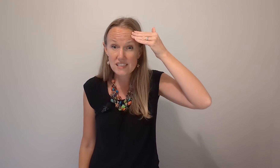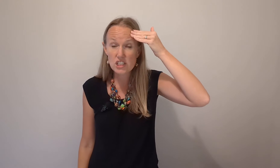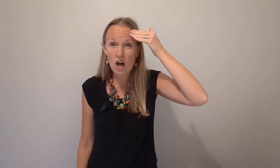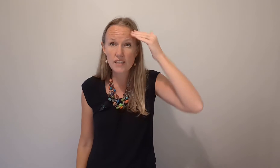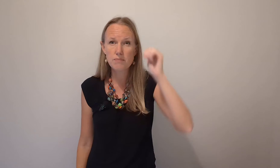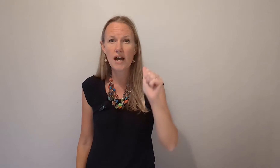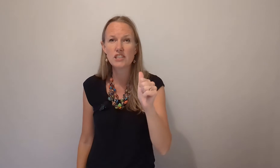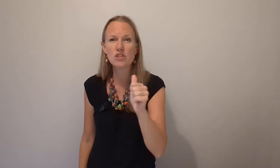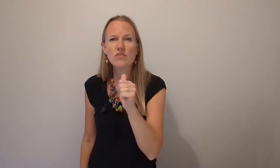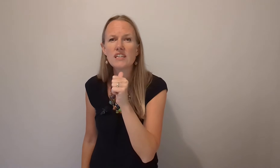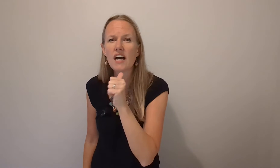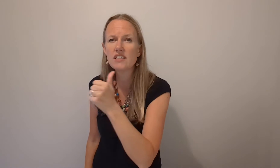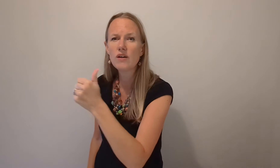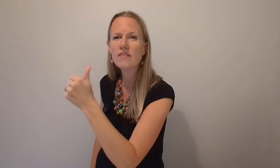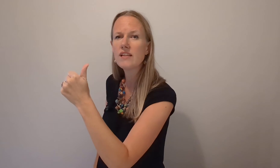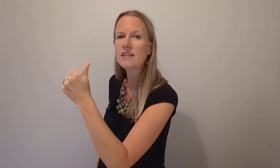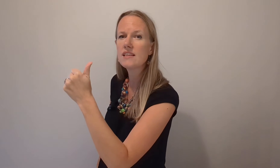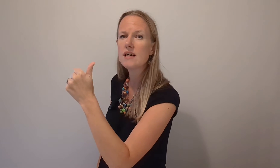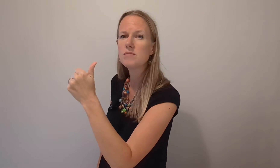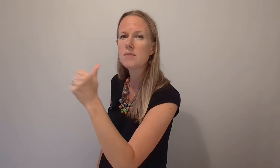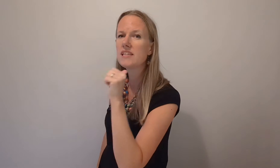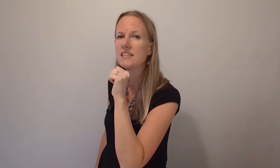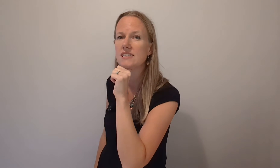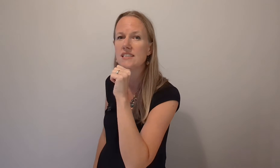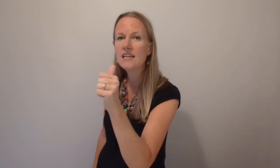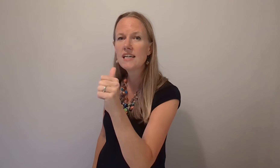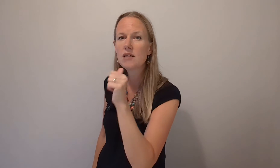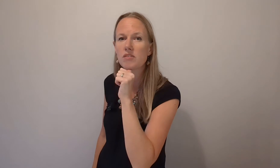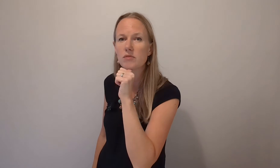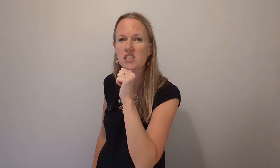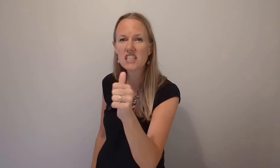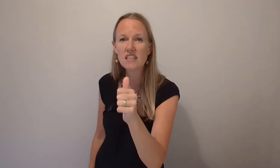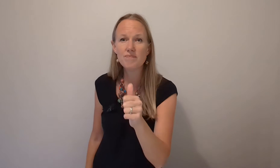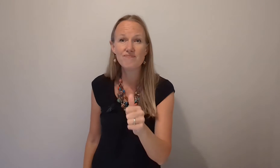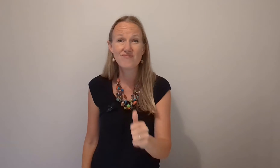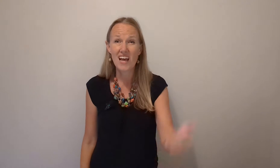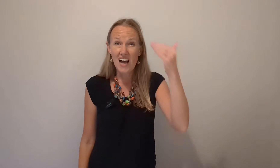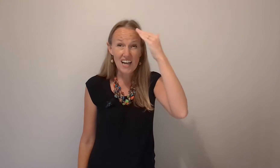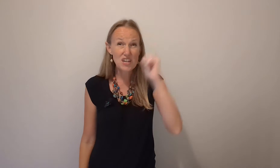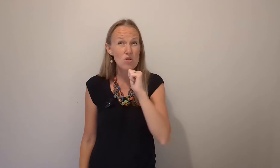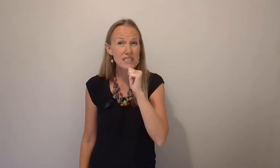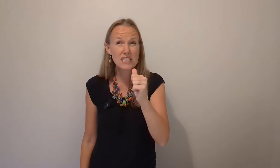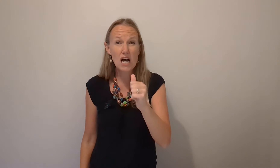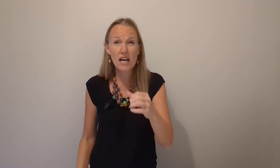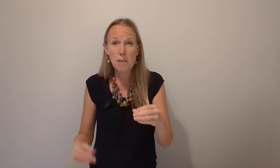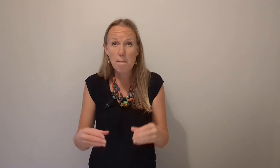it's not much. So for not, you have the thumbs up like this, come out from your chin. I know it's not